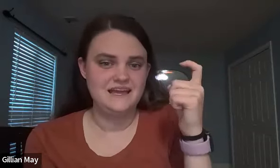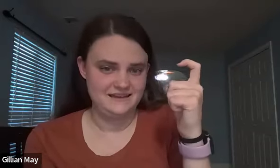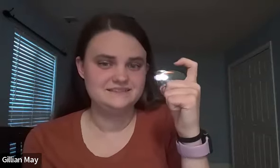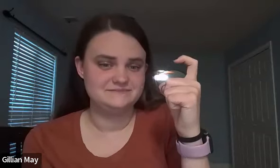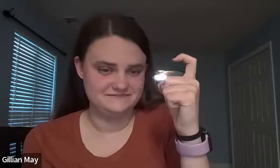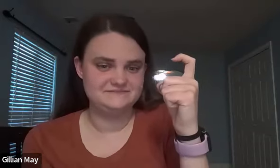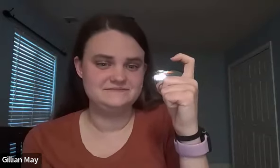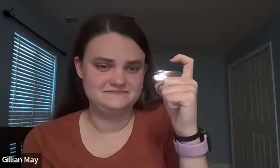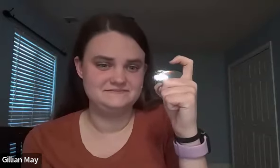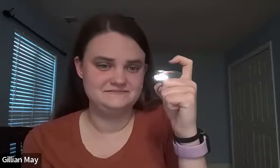X.